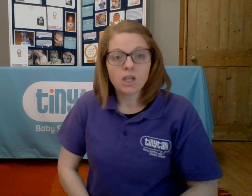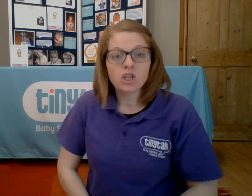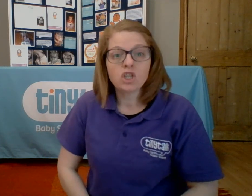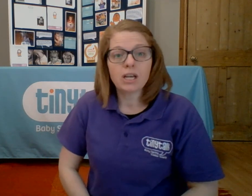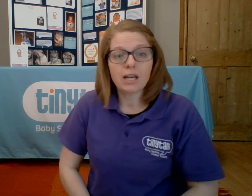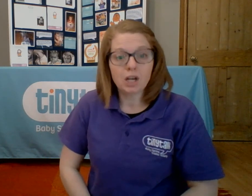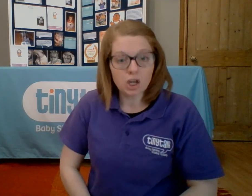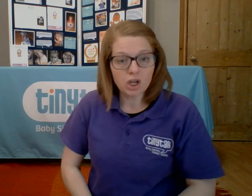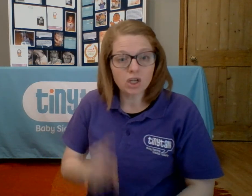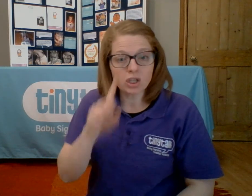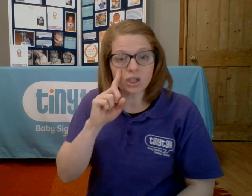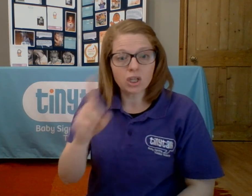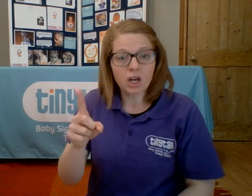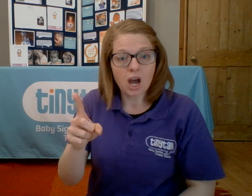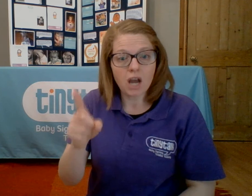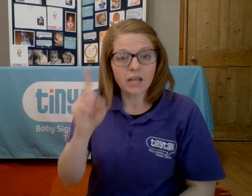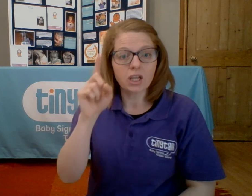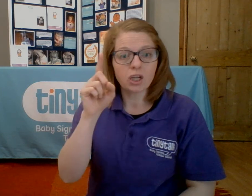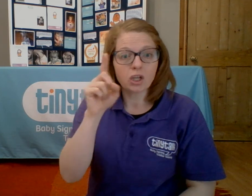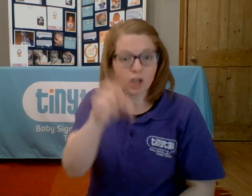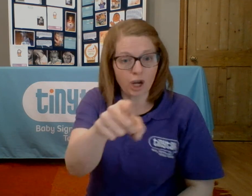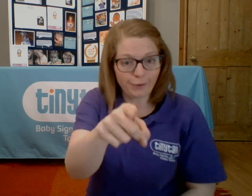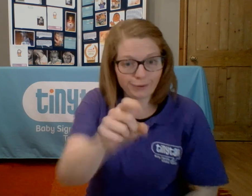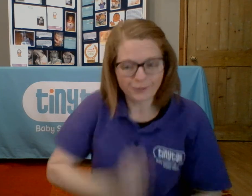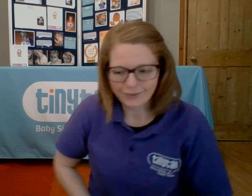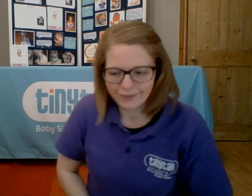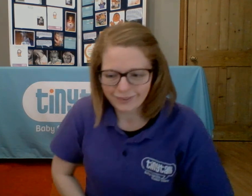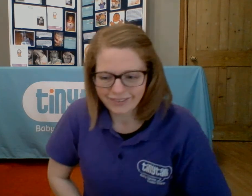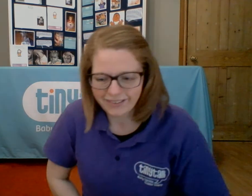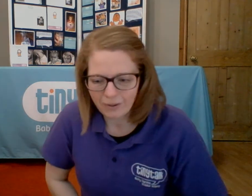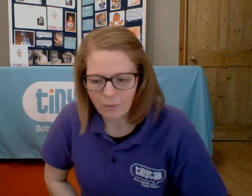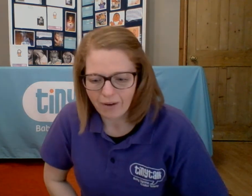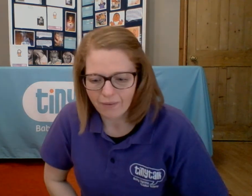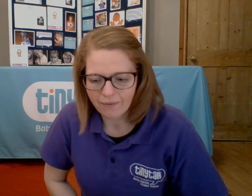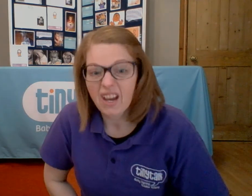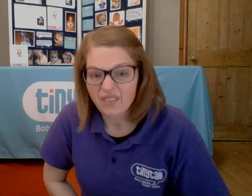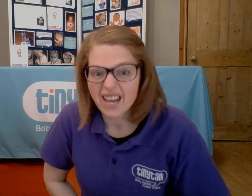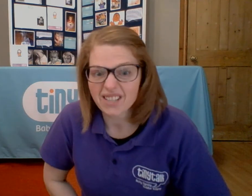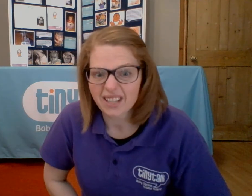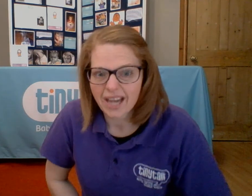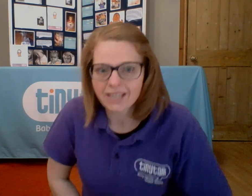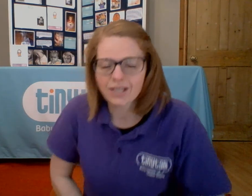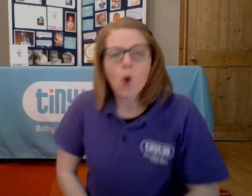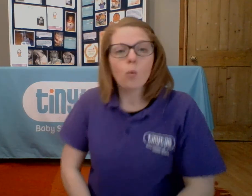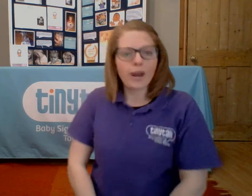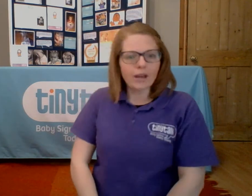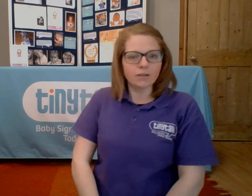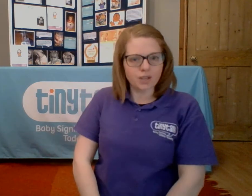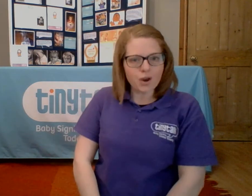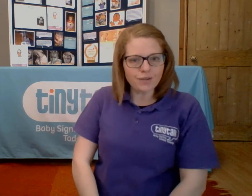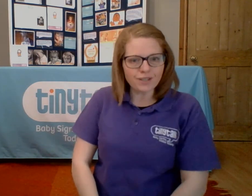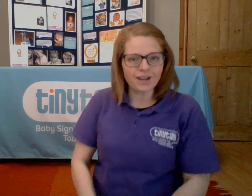She looks like you. Well, if that's the case, we'll soon discover